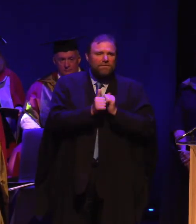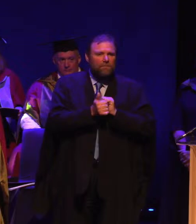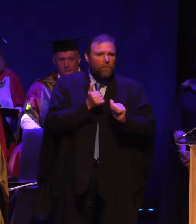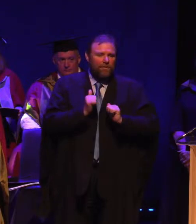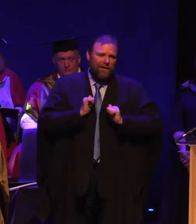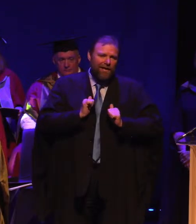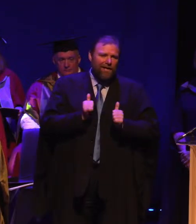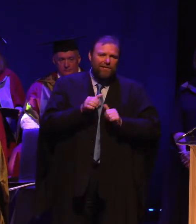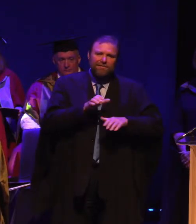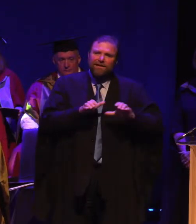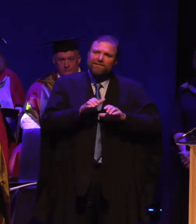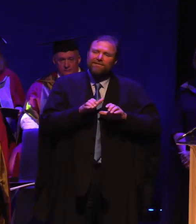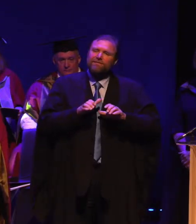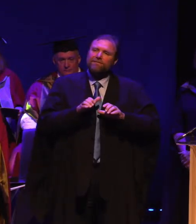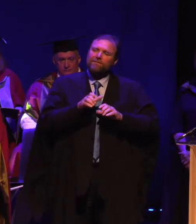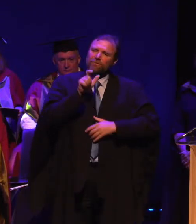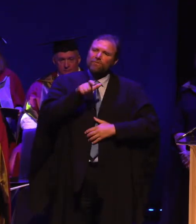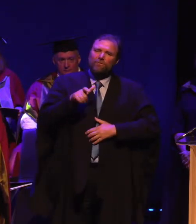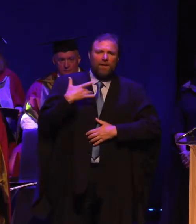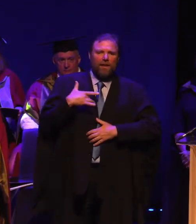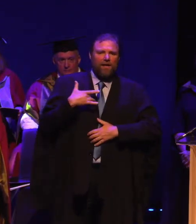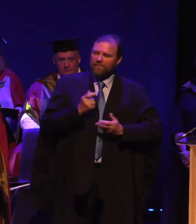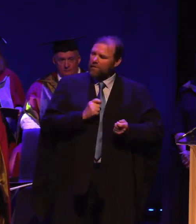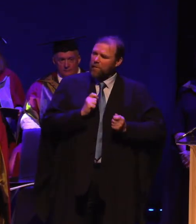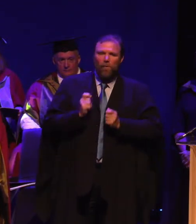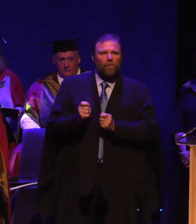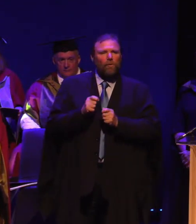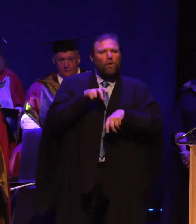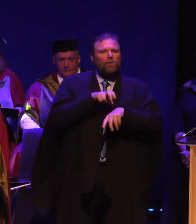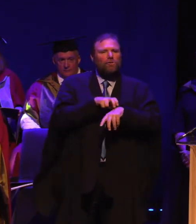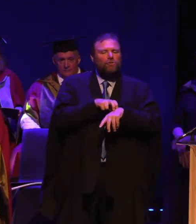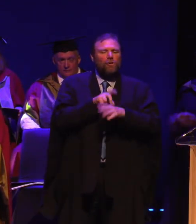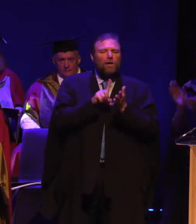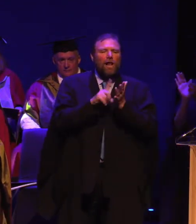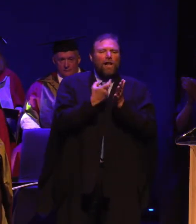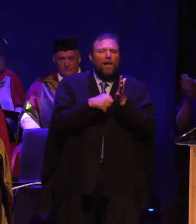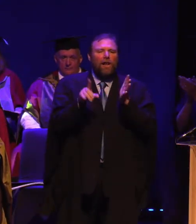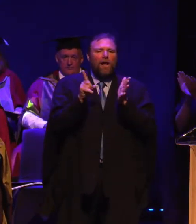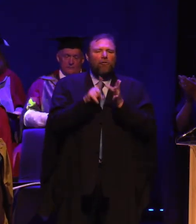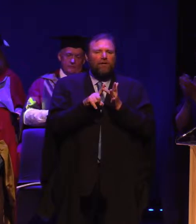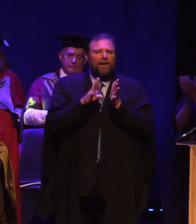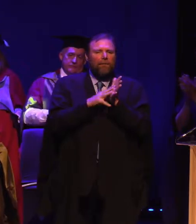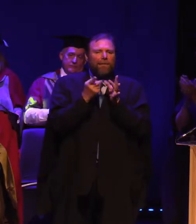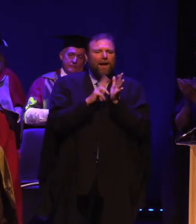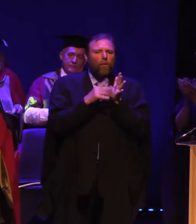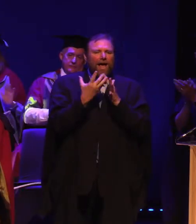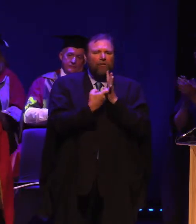Student Life is awarded to Dr. Lori Mainwaring.